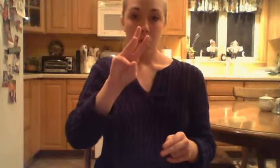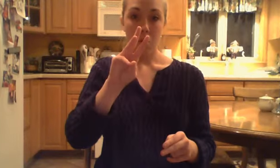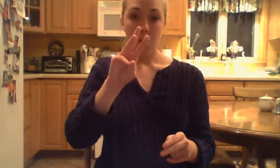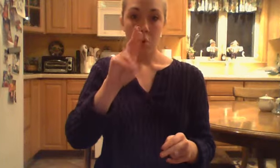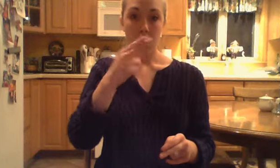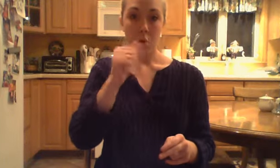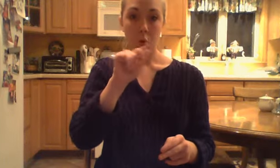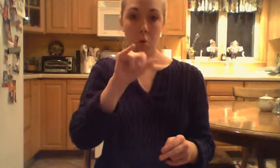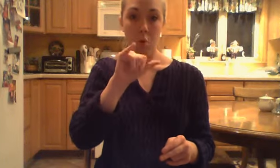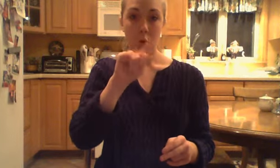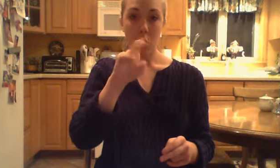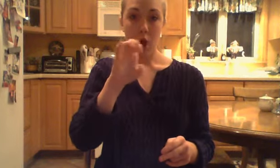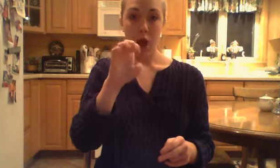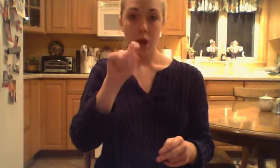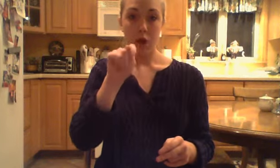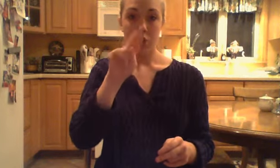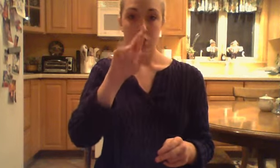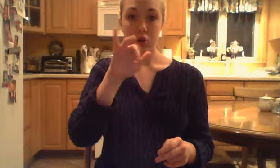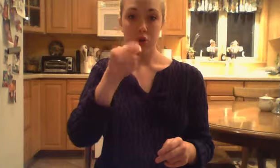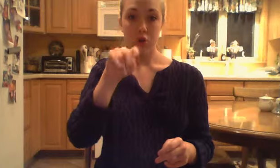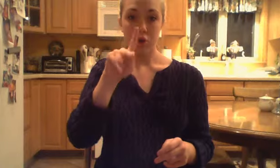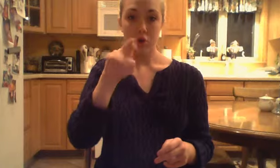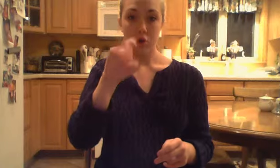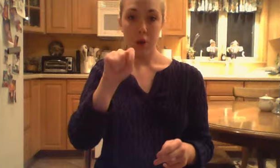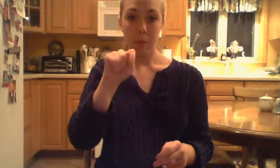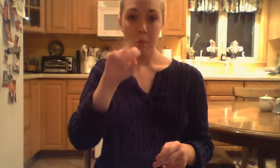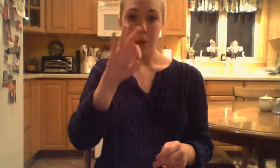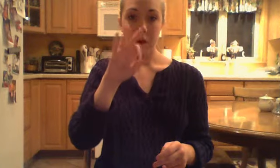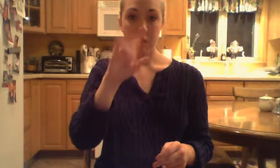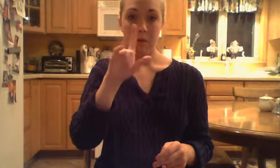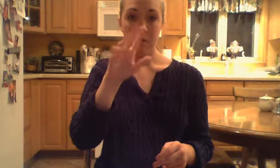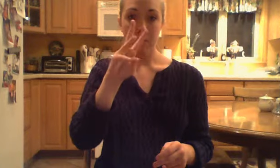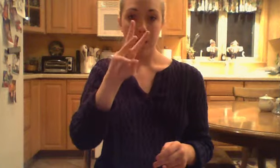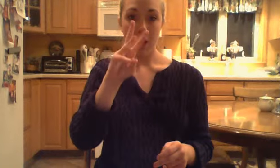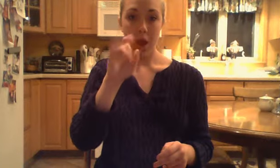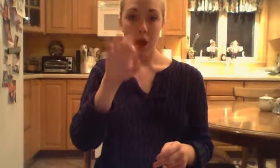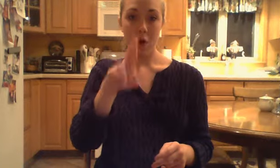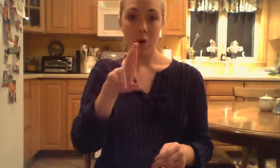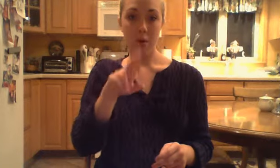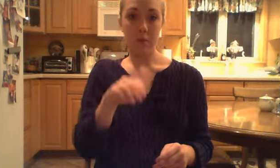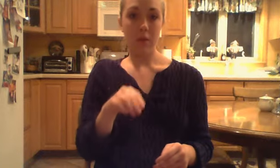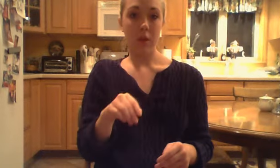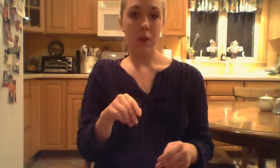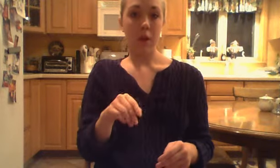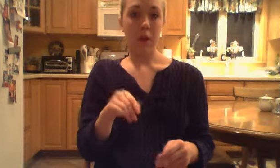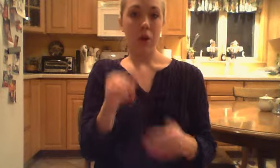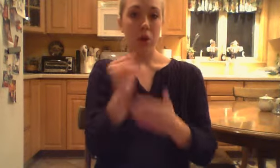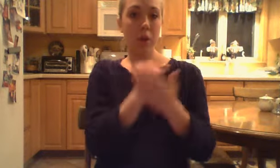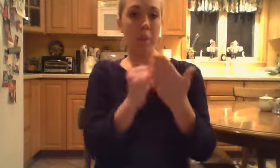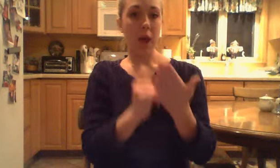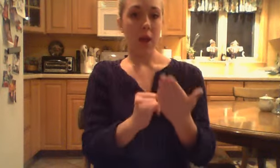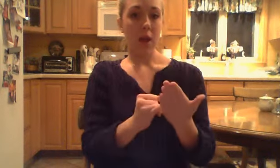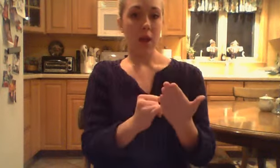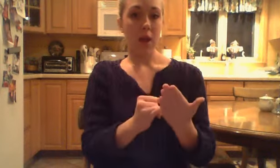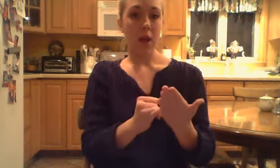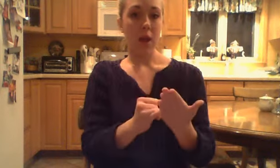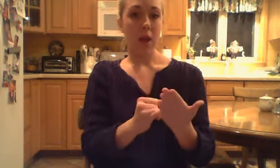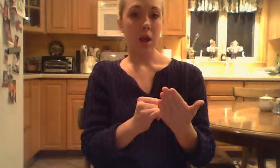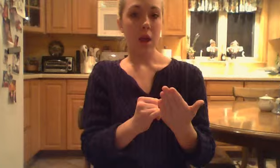You're going to paint it so big, or you're going to draw it so big that the petals might grow off the paper. You're not going to worry about painting a stem. You're not going to worry about